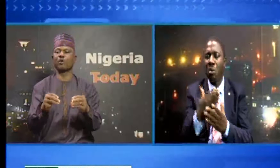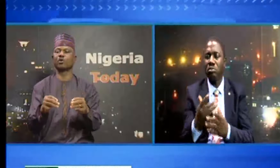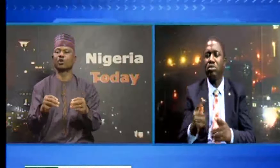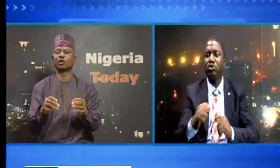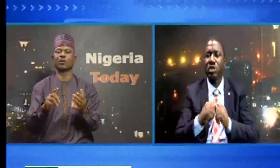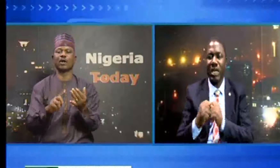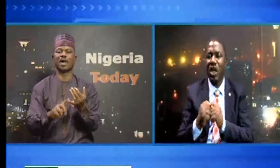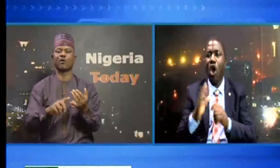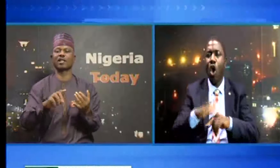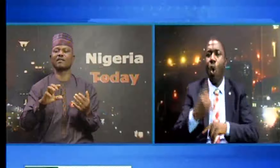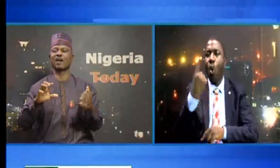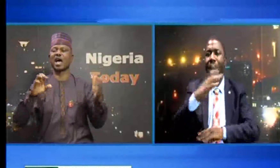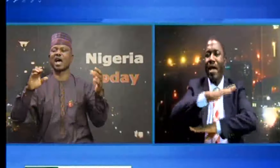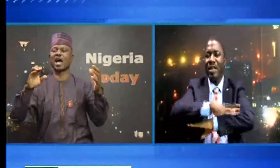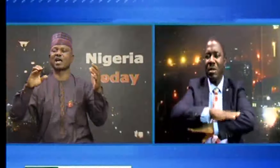move forward.